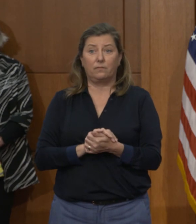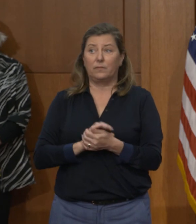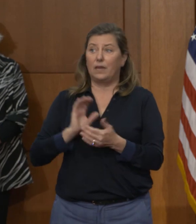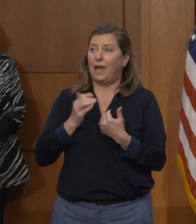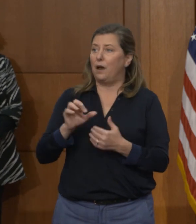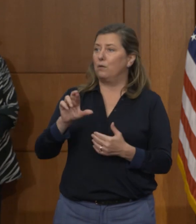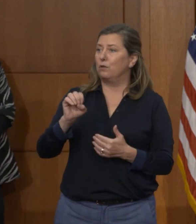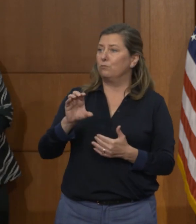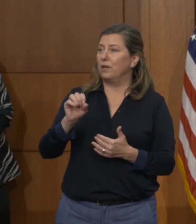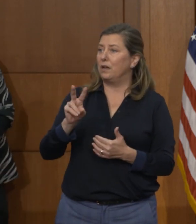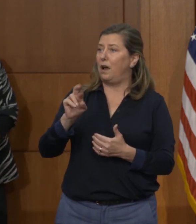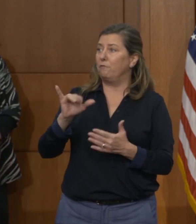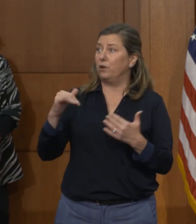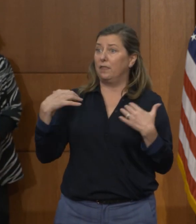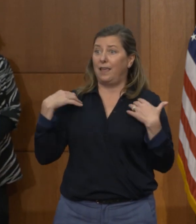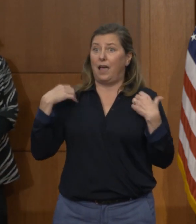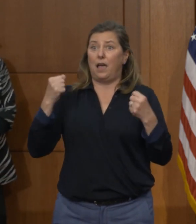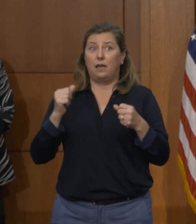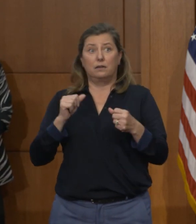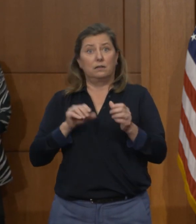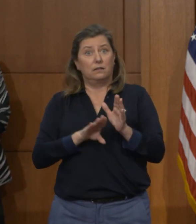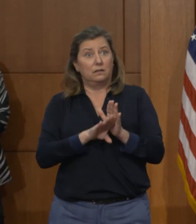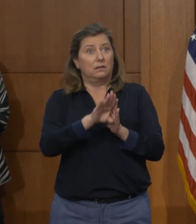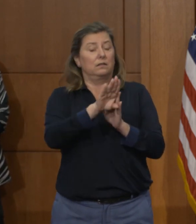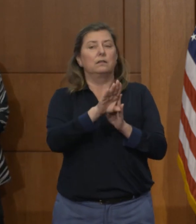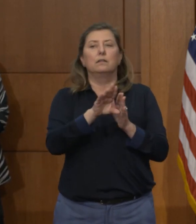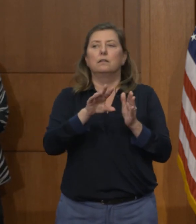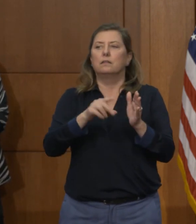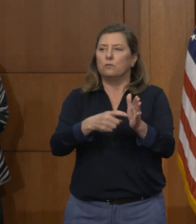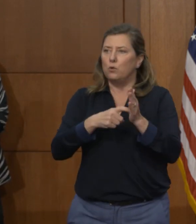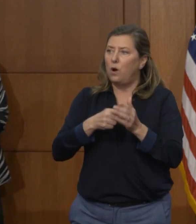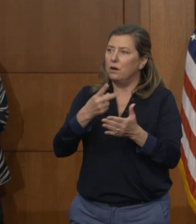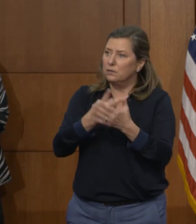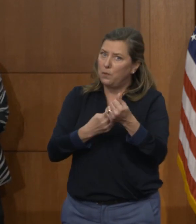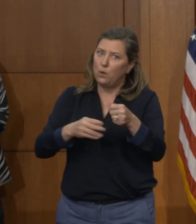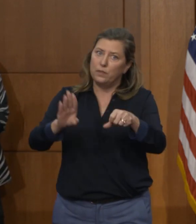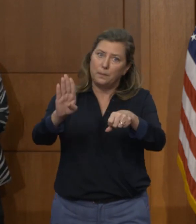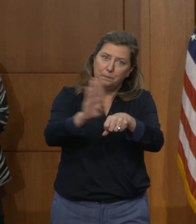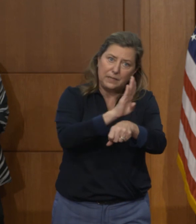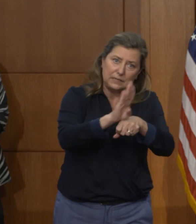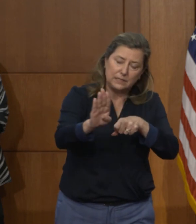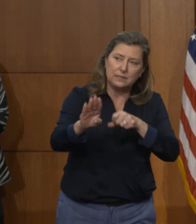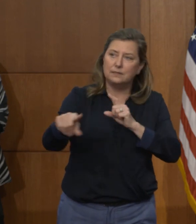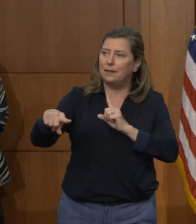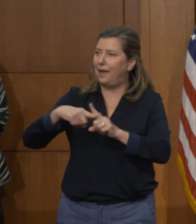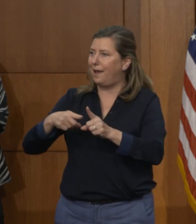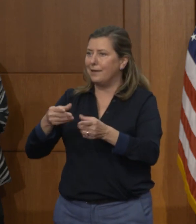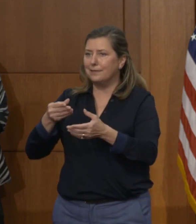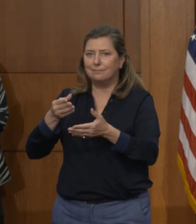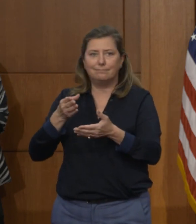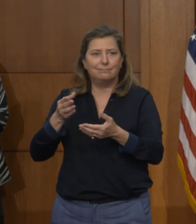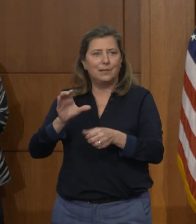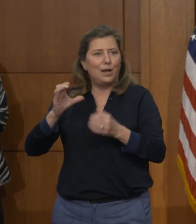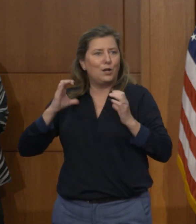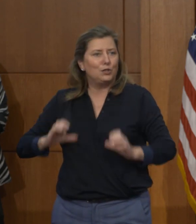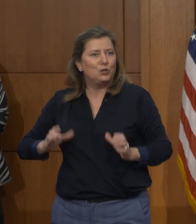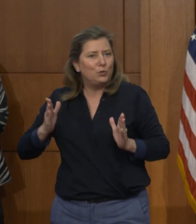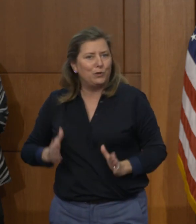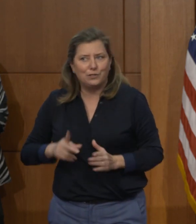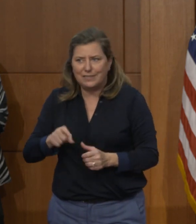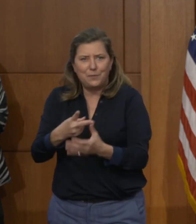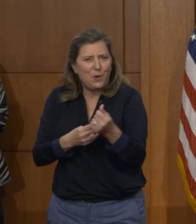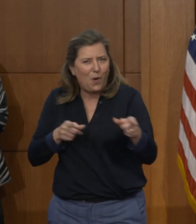recovery is going to be business and consumer driven. And perhaps it's not a good analogy or comparison,